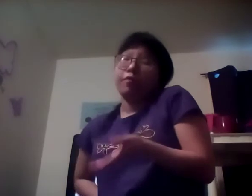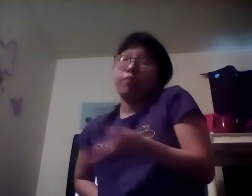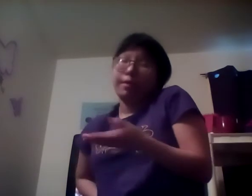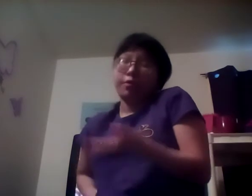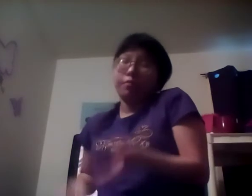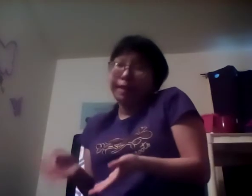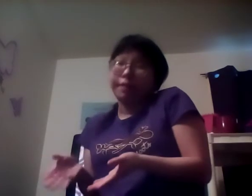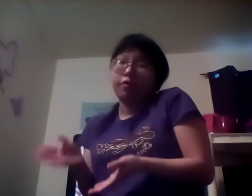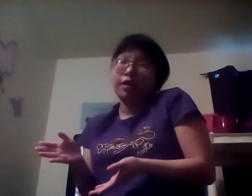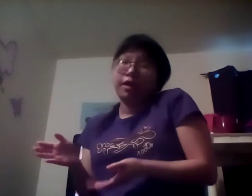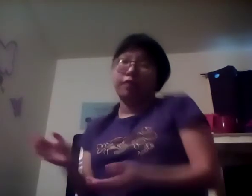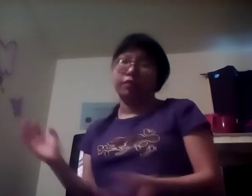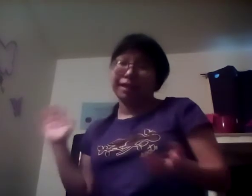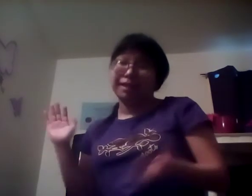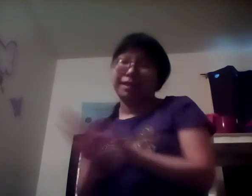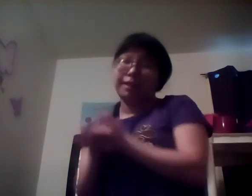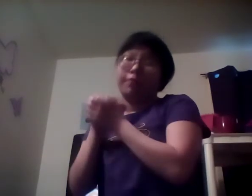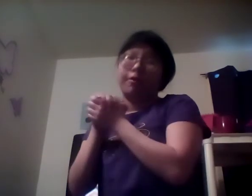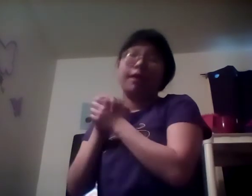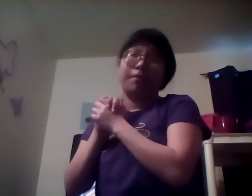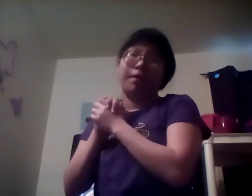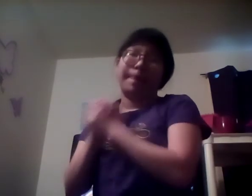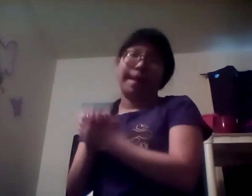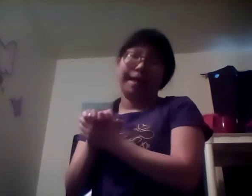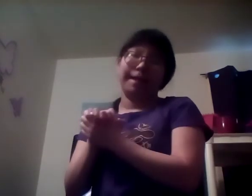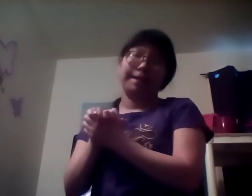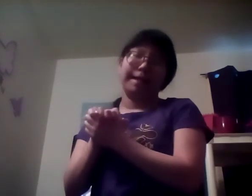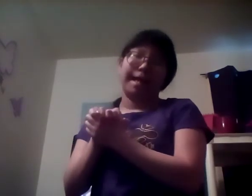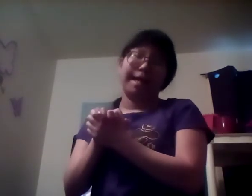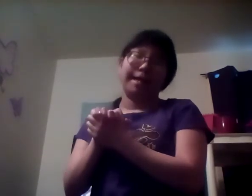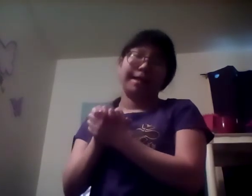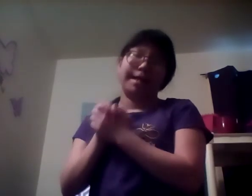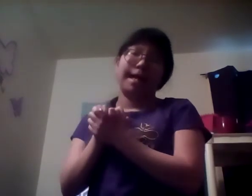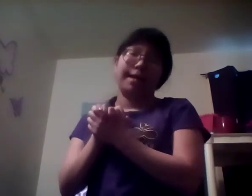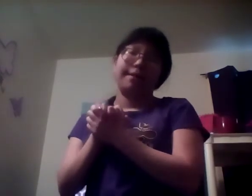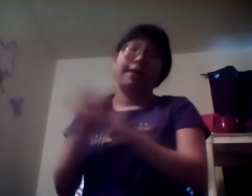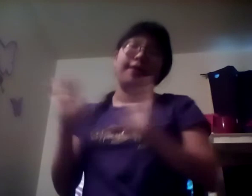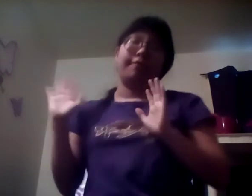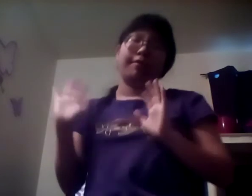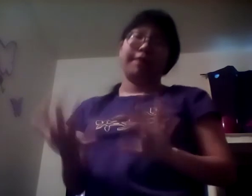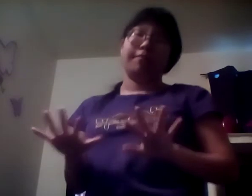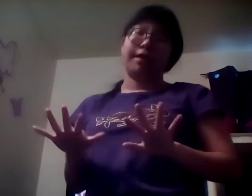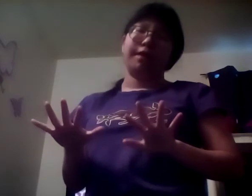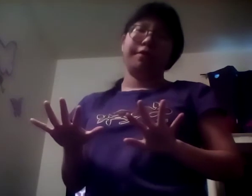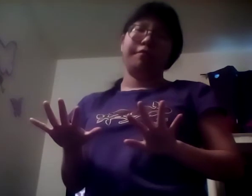quite know me, so I'll just do a couple of things, and then I'll get right into